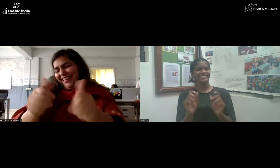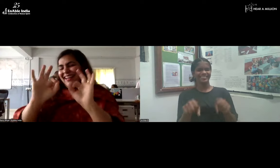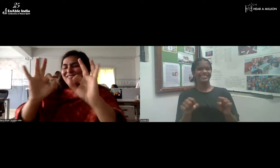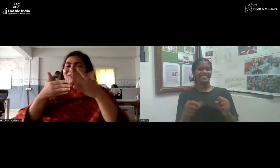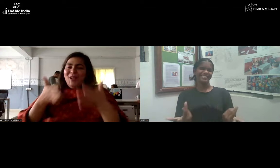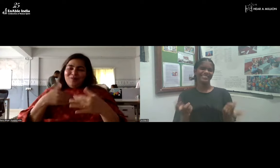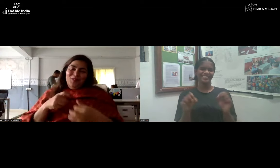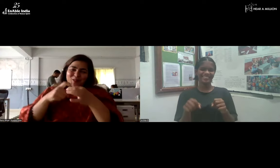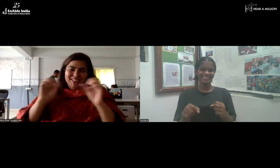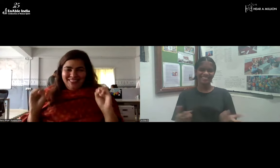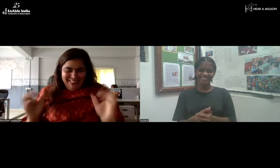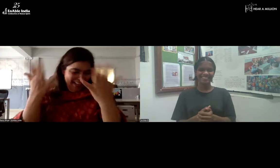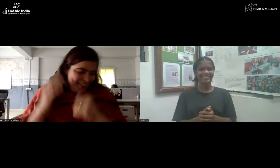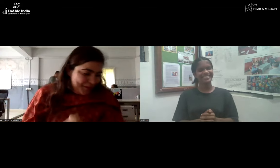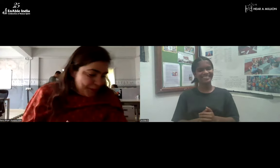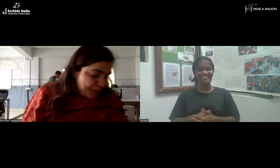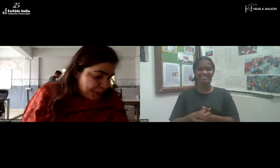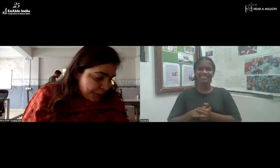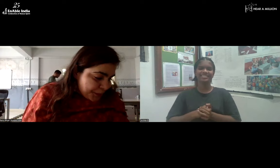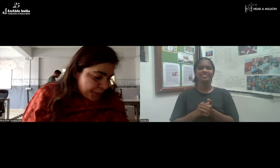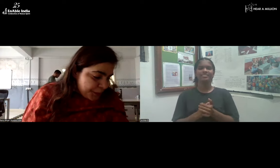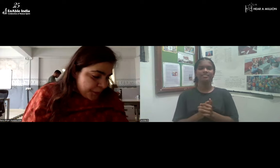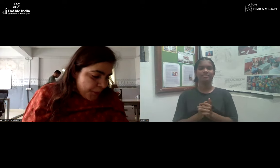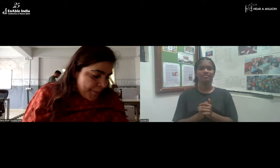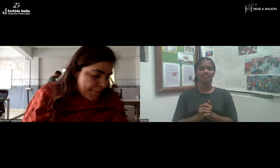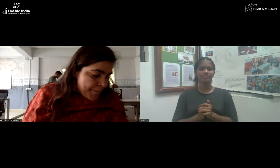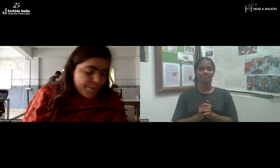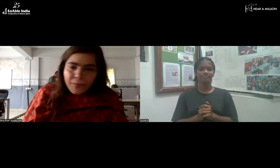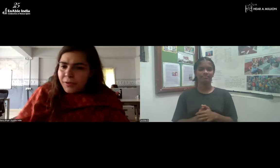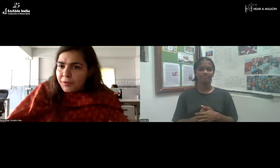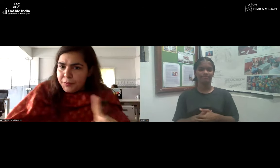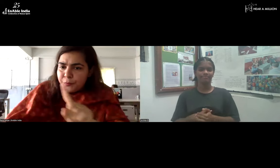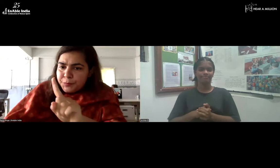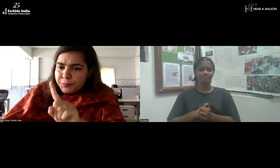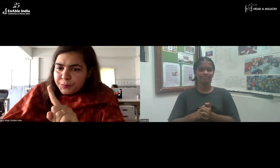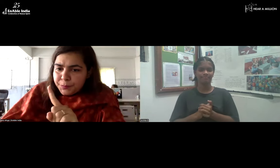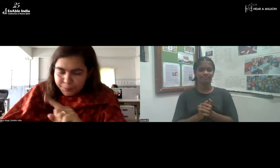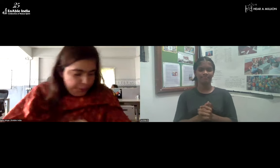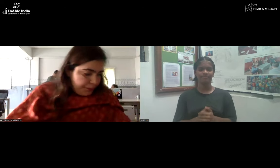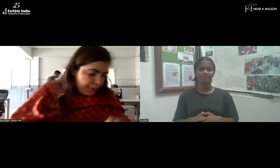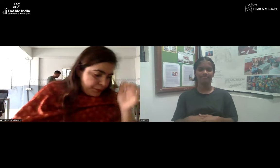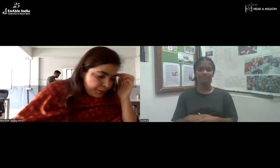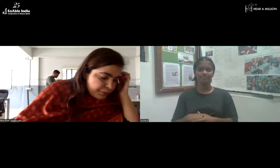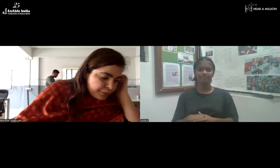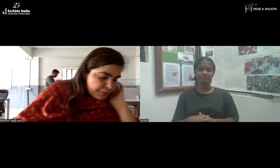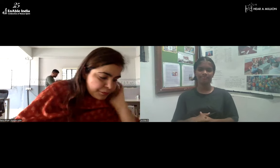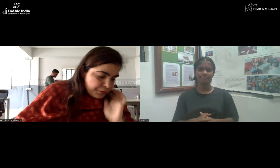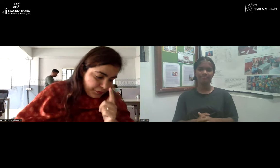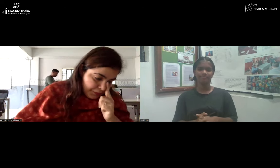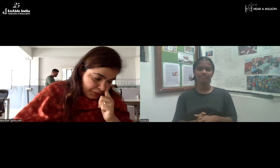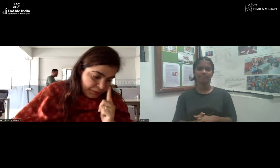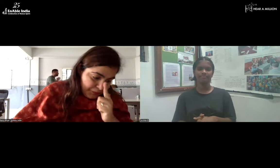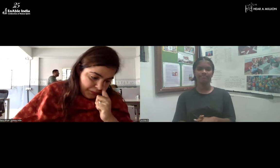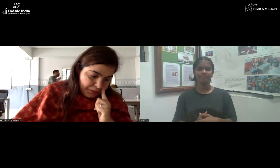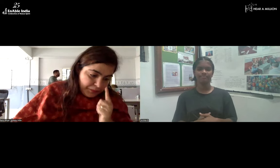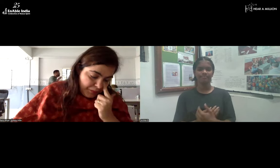so like for example, eco, hearing people know about all those things, there's ecology, they get access to everything, the